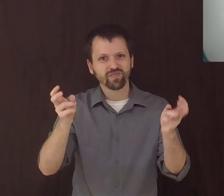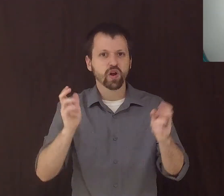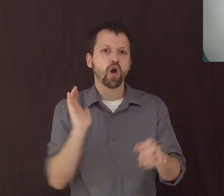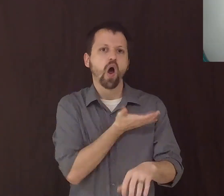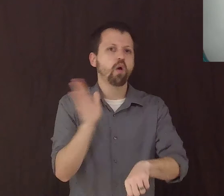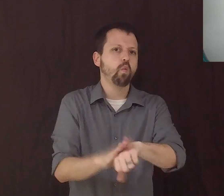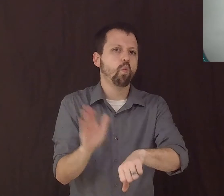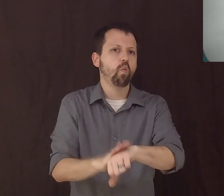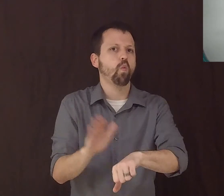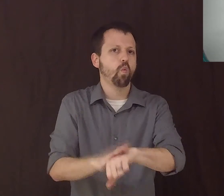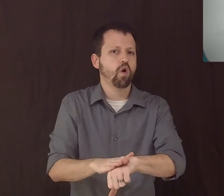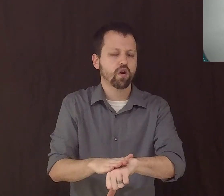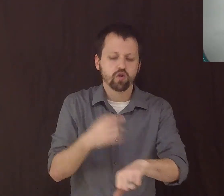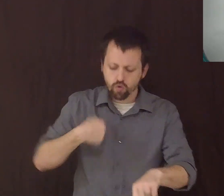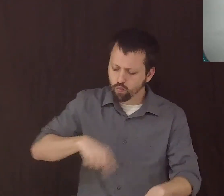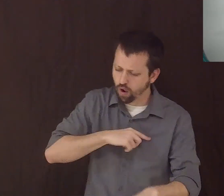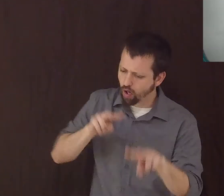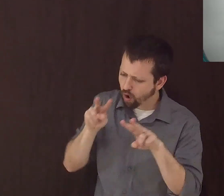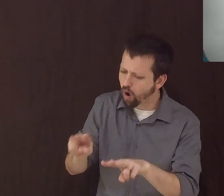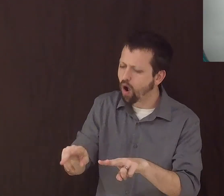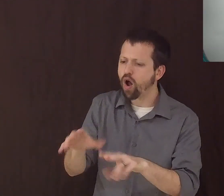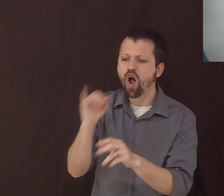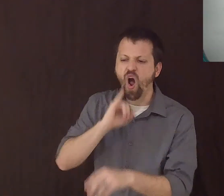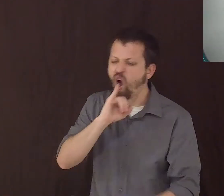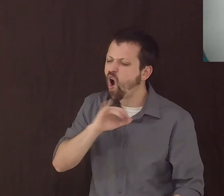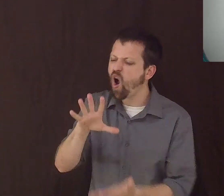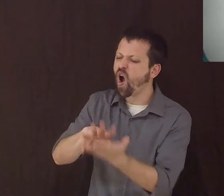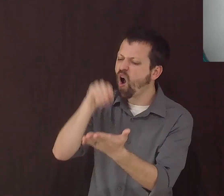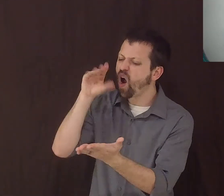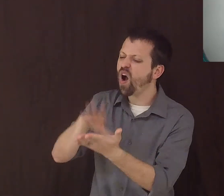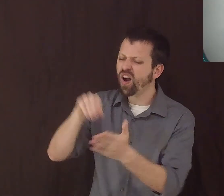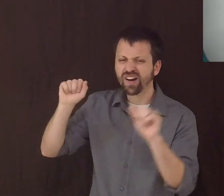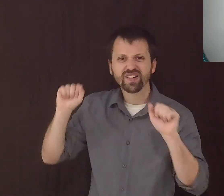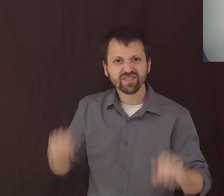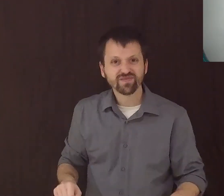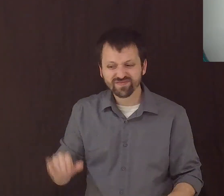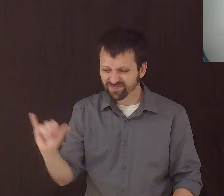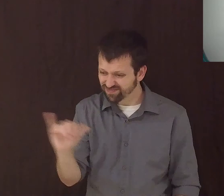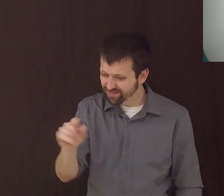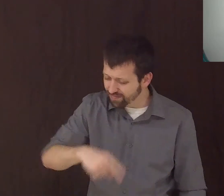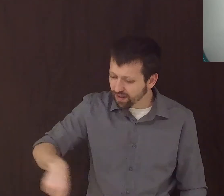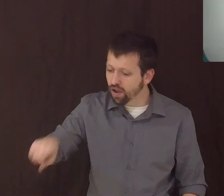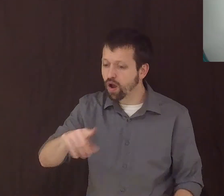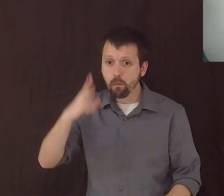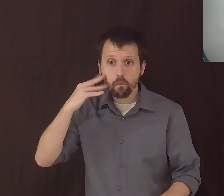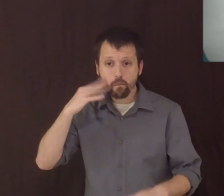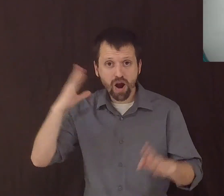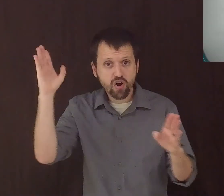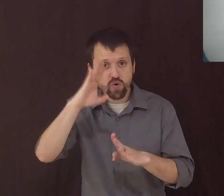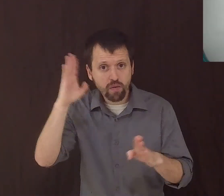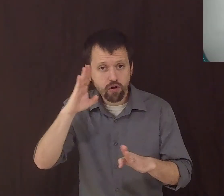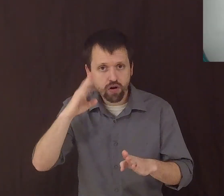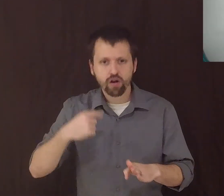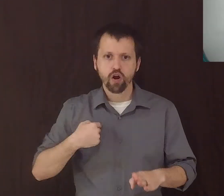warning. And so we're to learn from them. Well, what does that teach us? Just as Israel experienced times of adversity, we